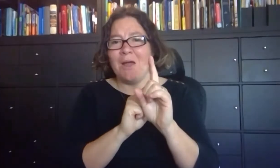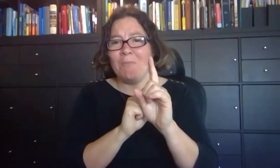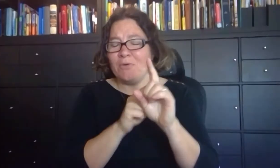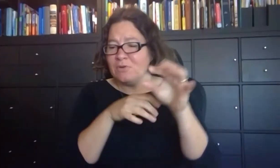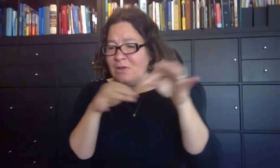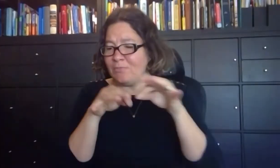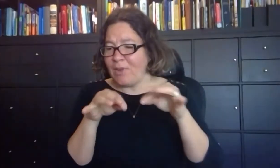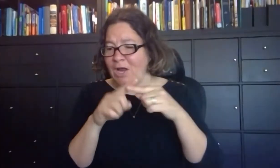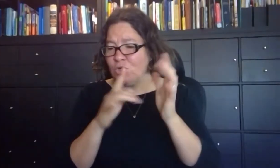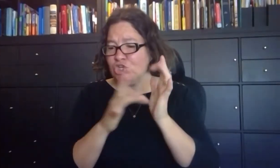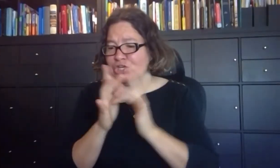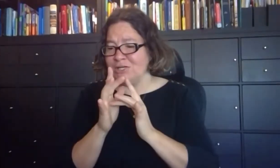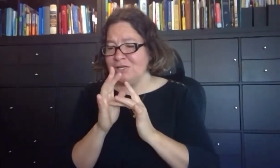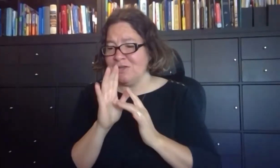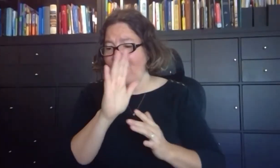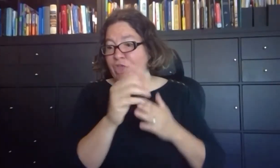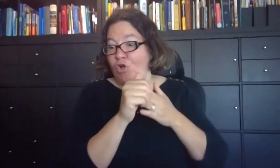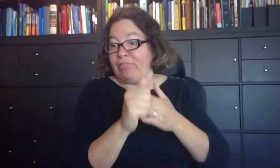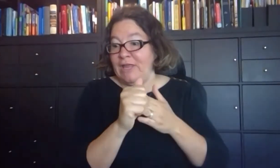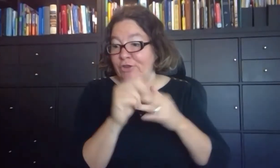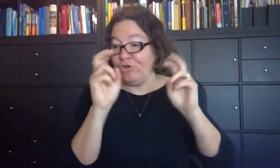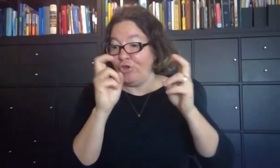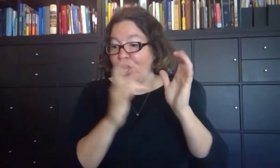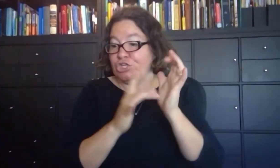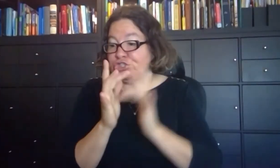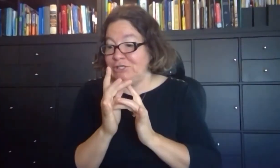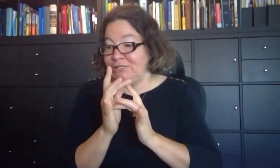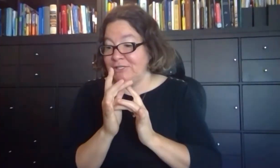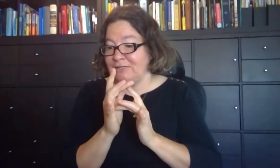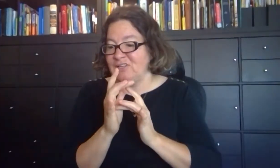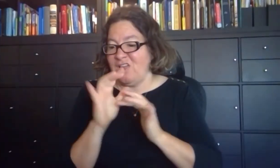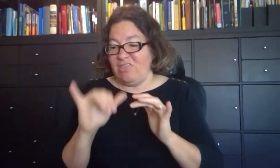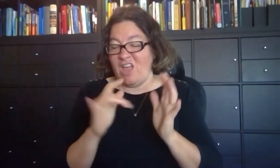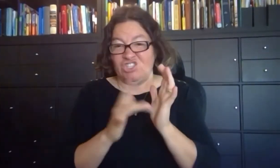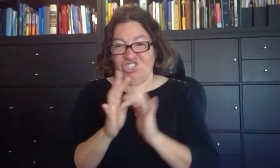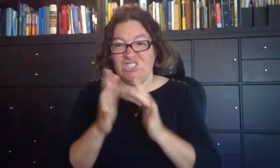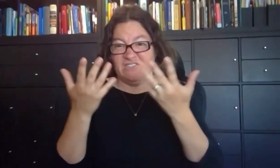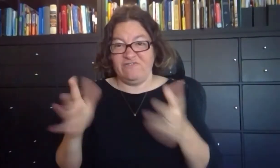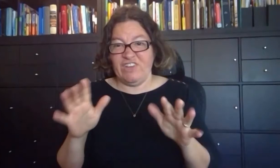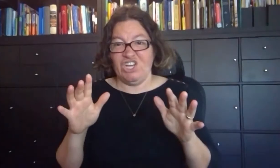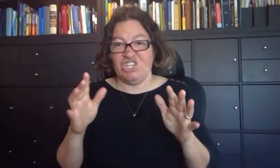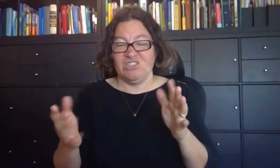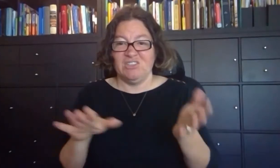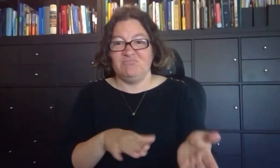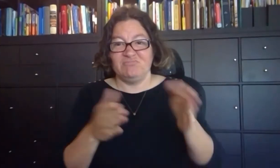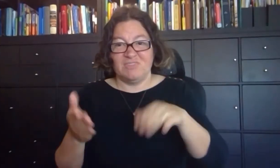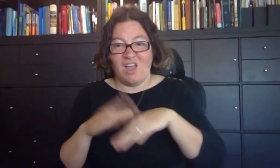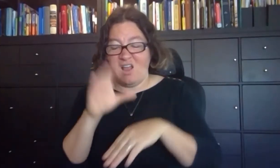For example, the disciples explain to the risen Jesus that their leader,